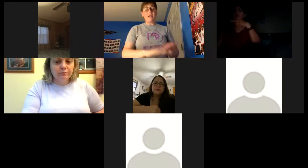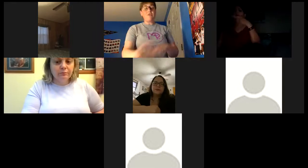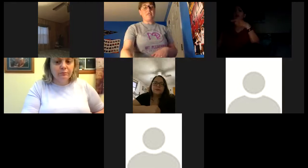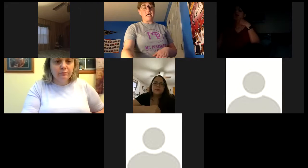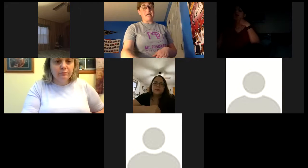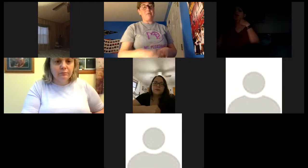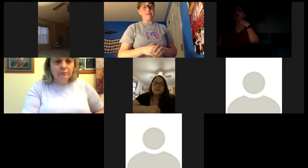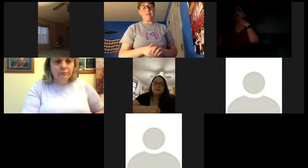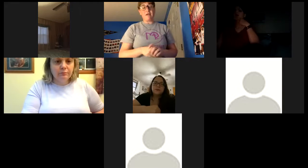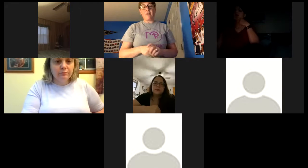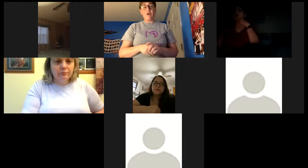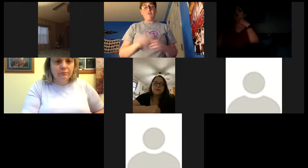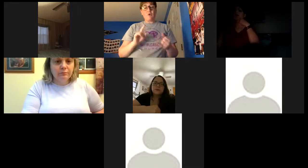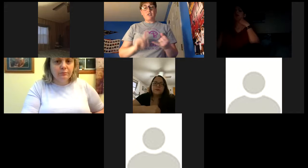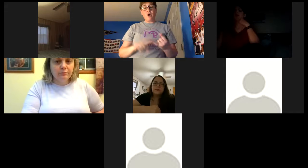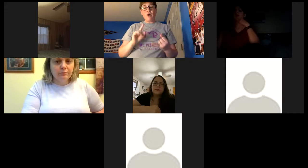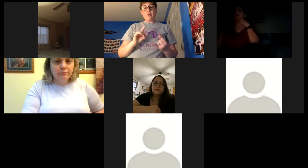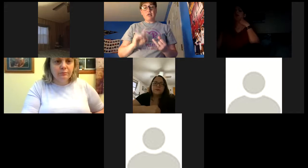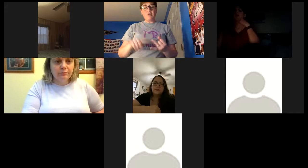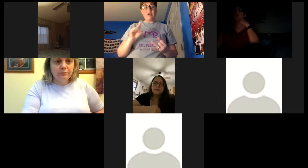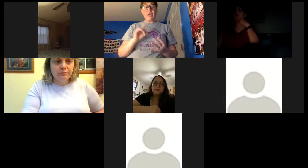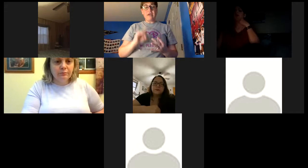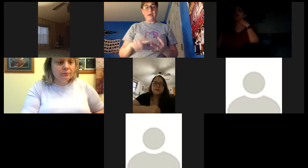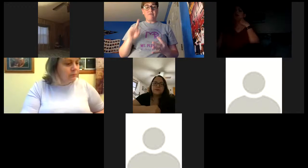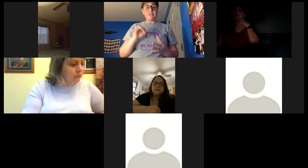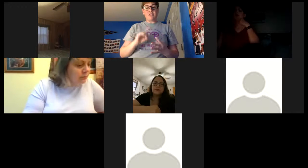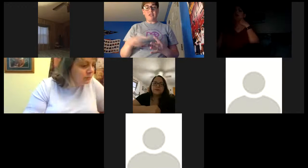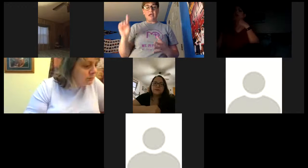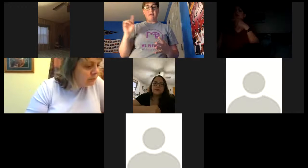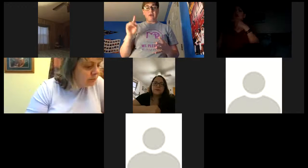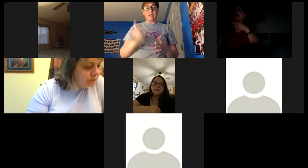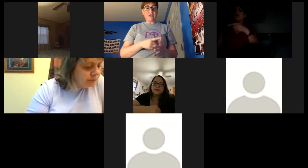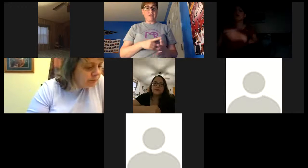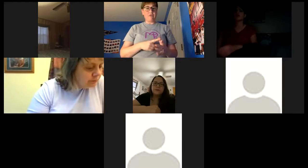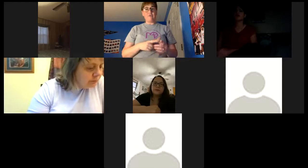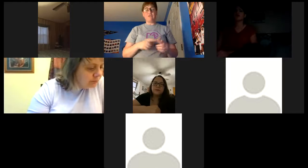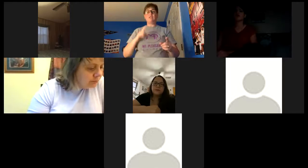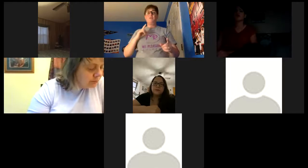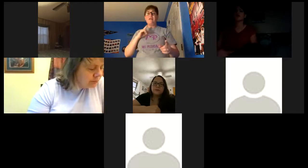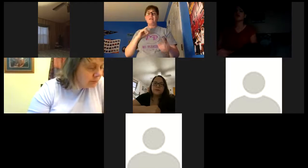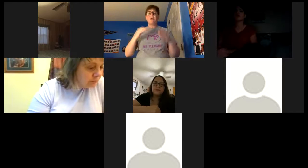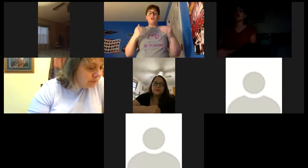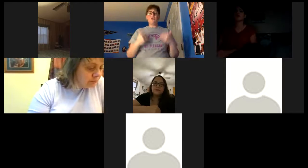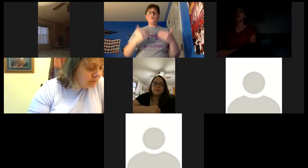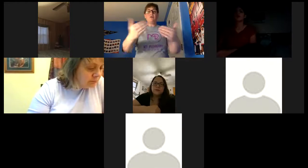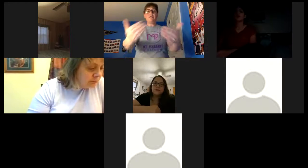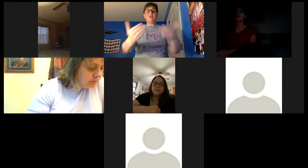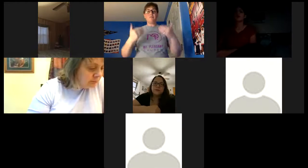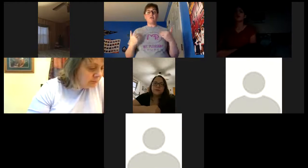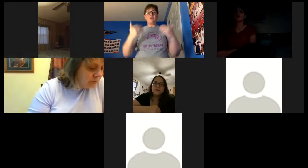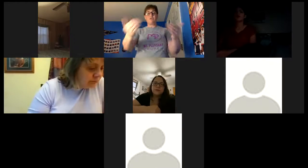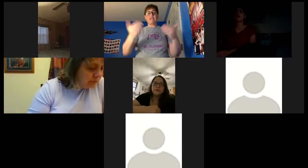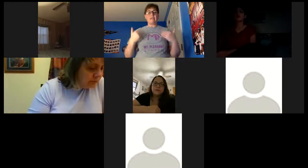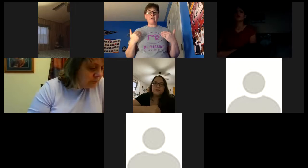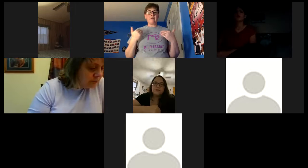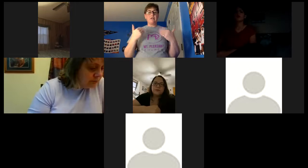got another sign I put in there for talk, communicate, conversation, dialogue, interview. So it's when you and another